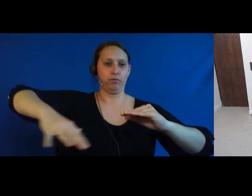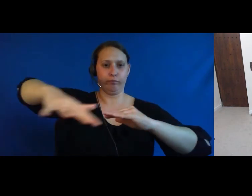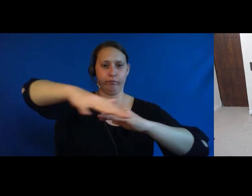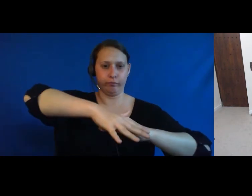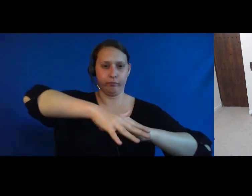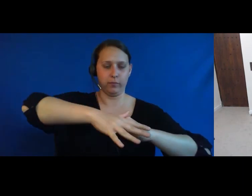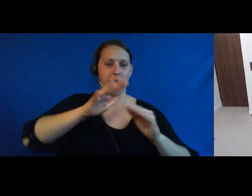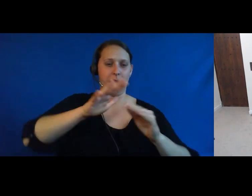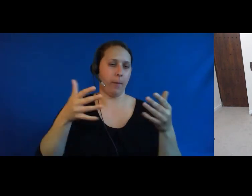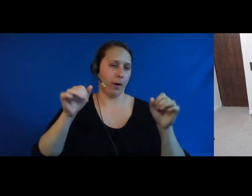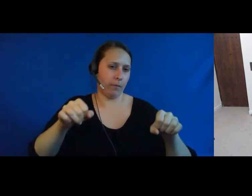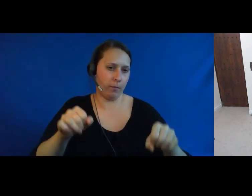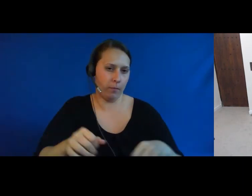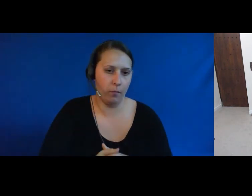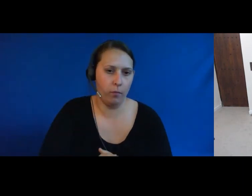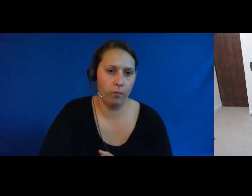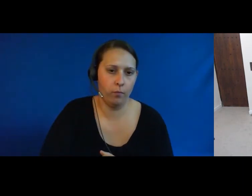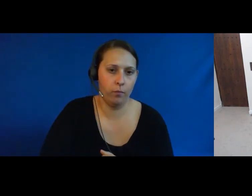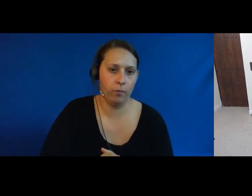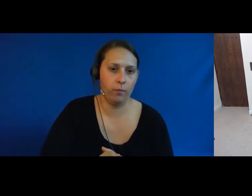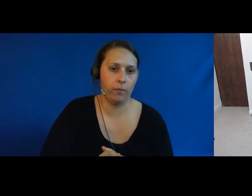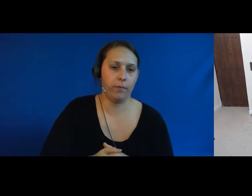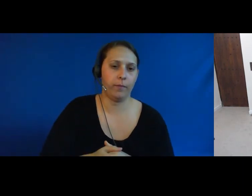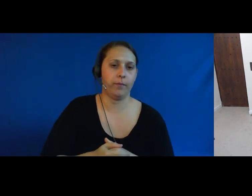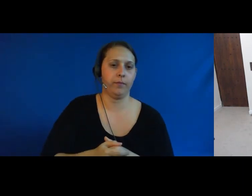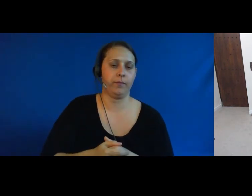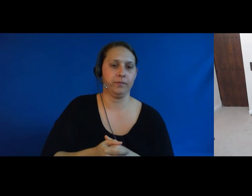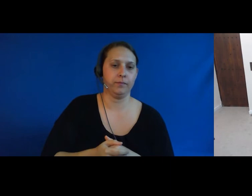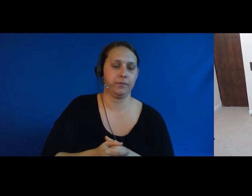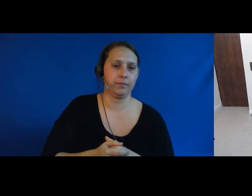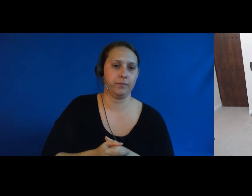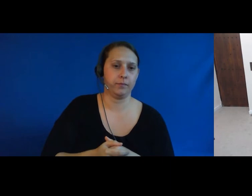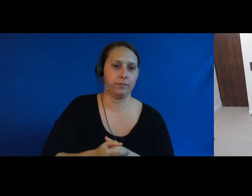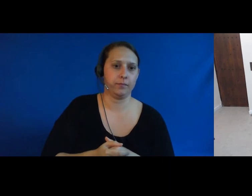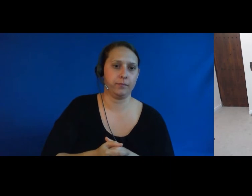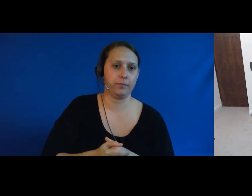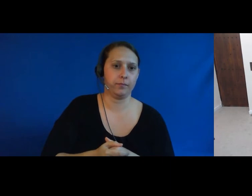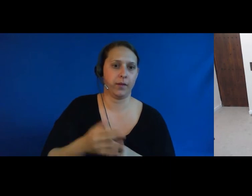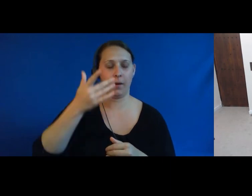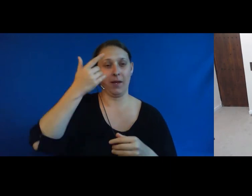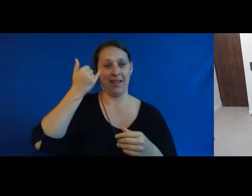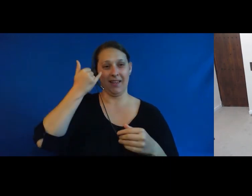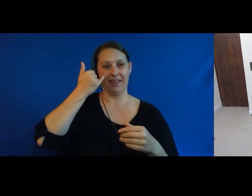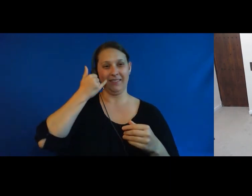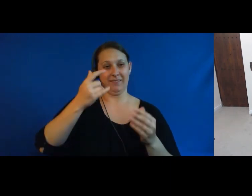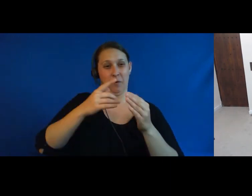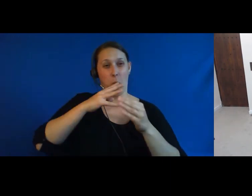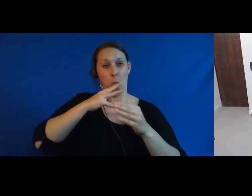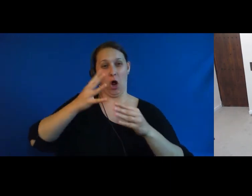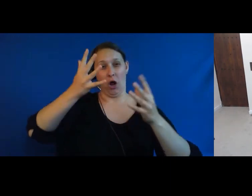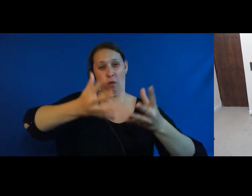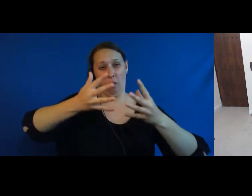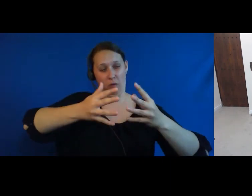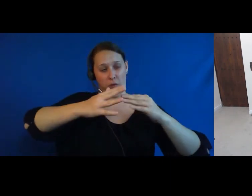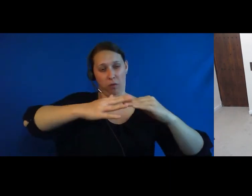moisture, essentially a pool of water that then sits there. Also,